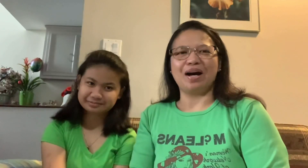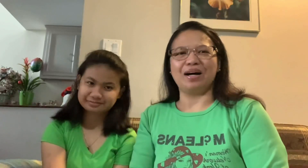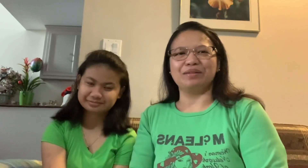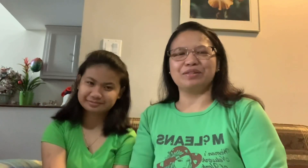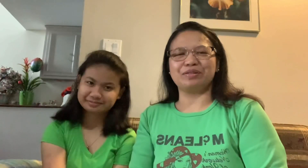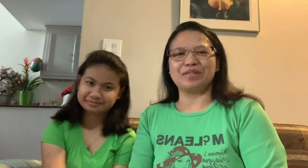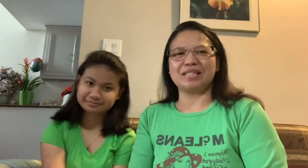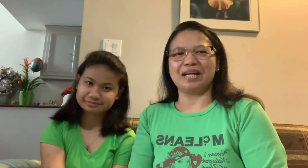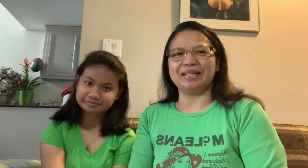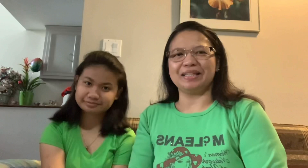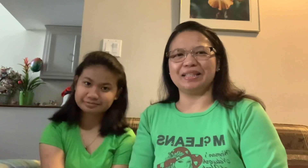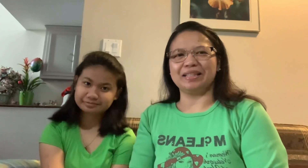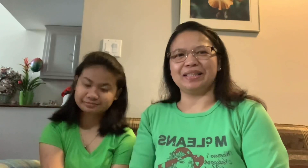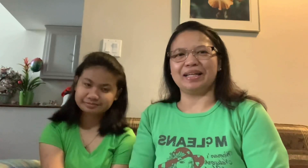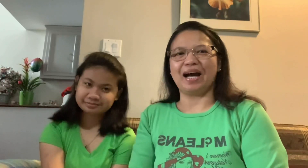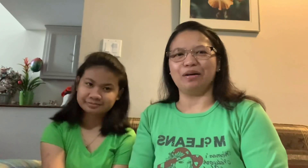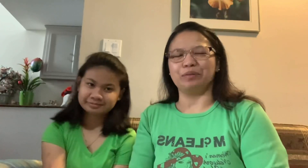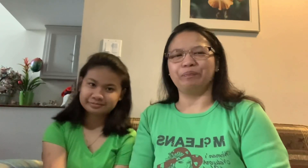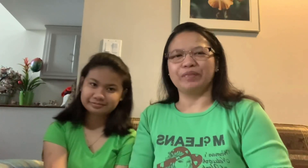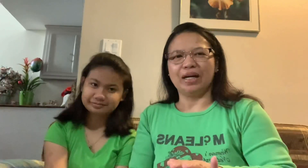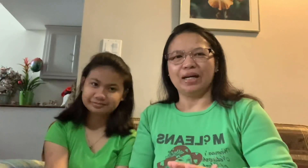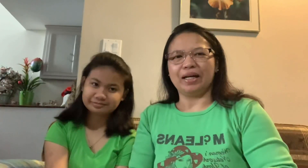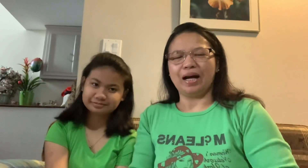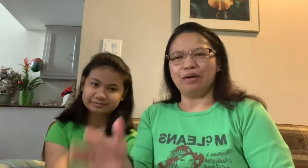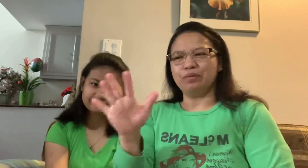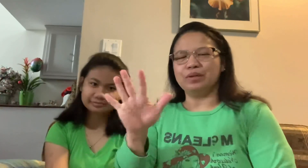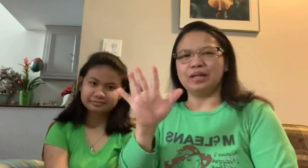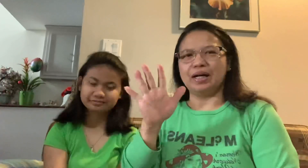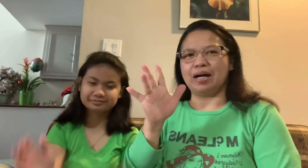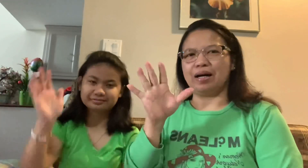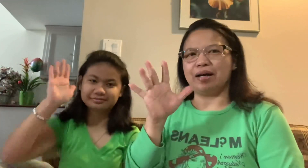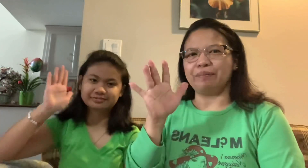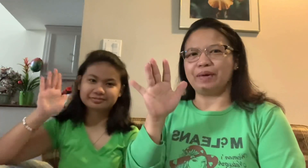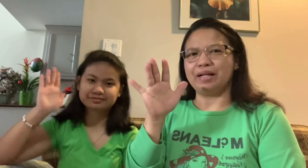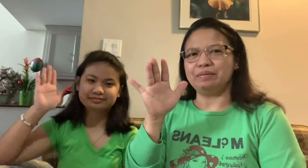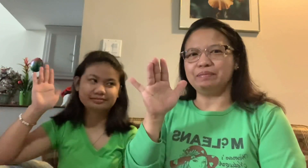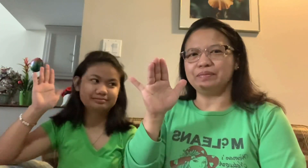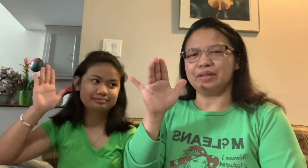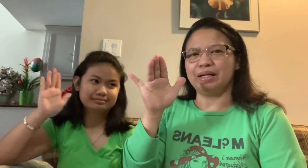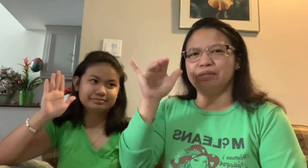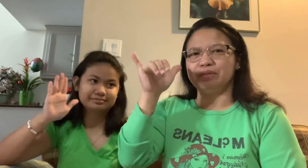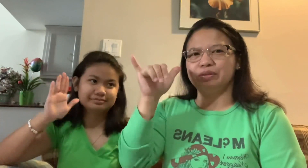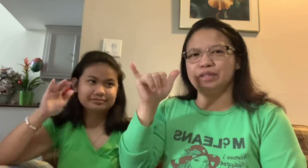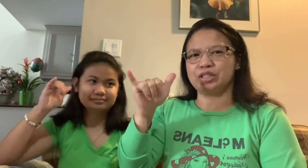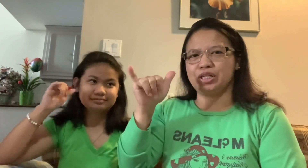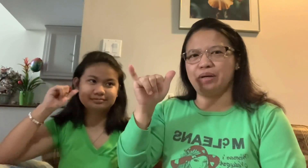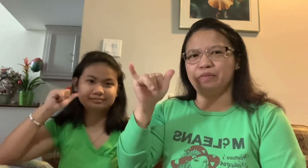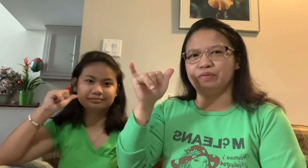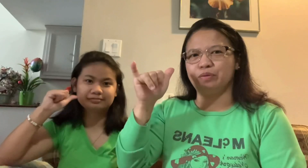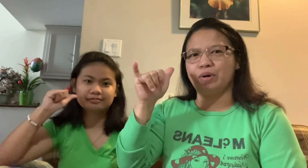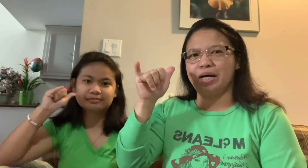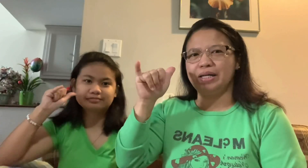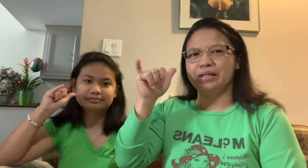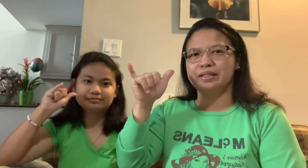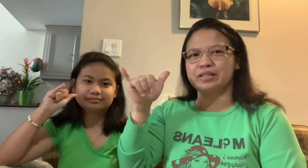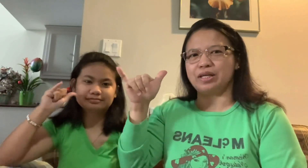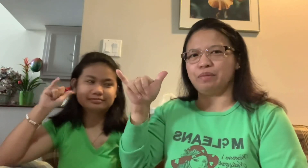how should we sign the cow? Cow, our palm, and we'll do the shape of a Y, shape Y